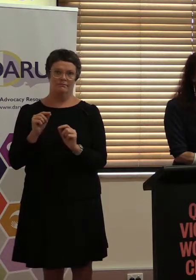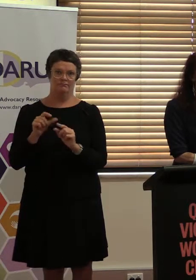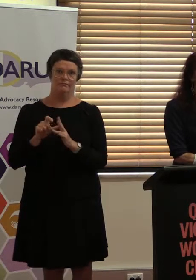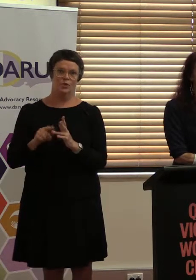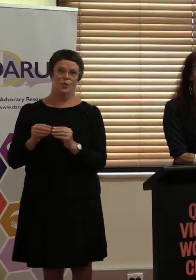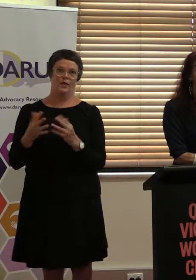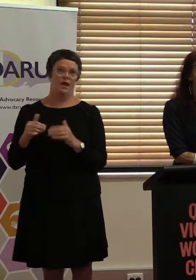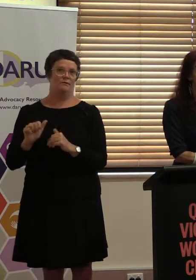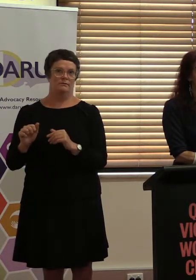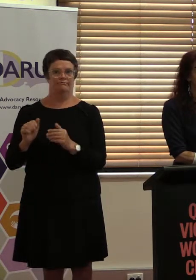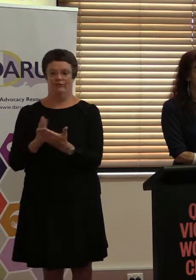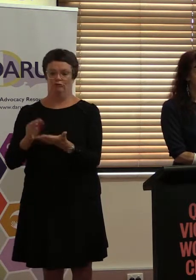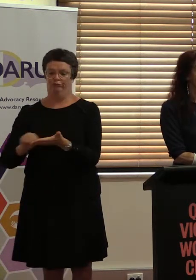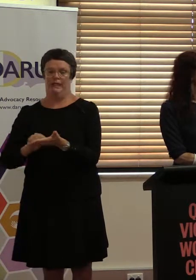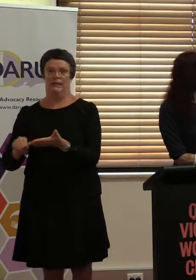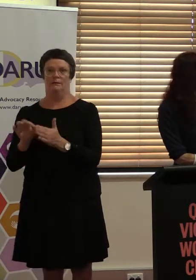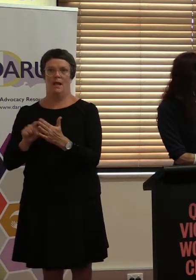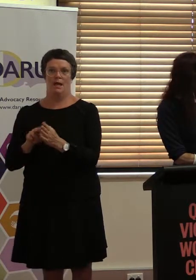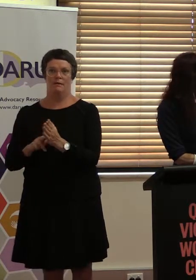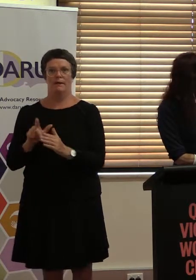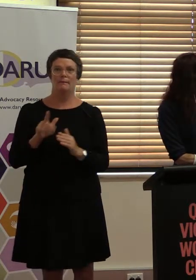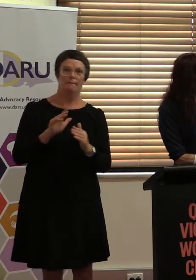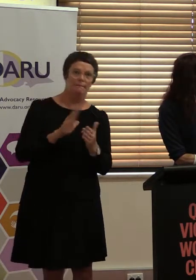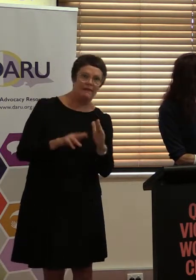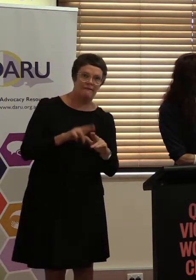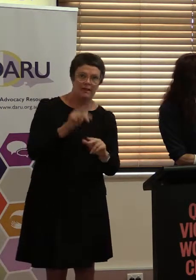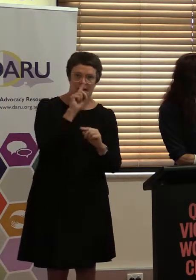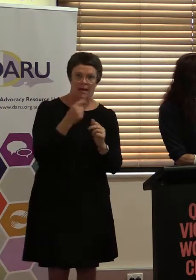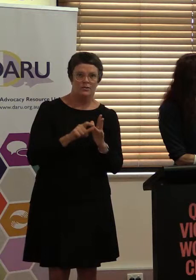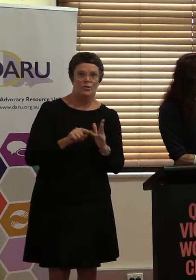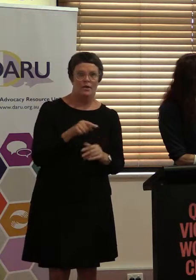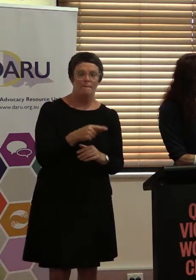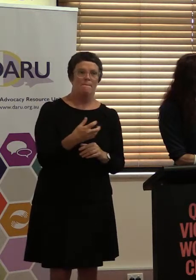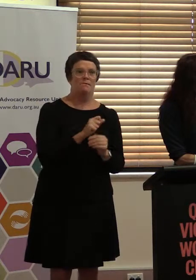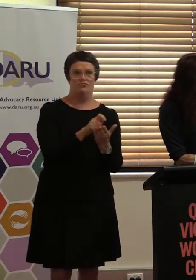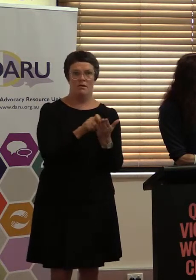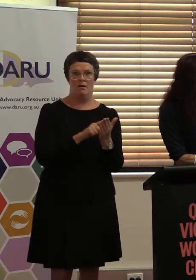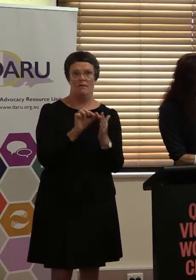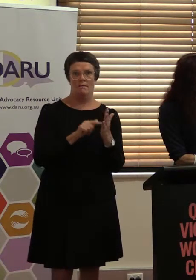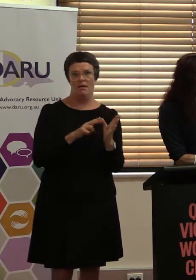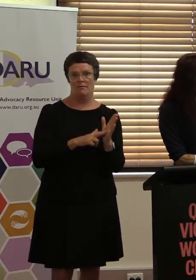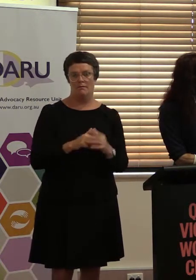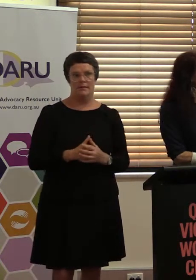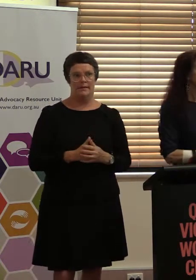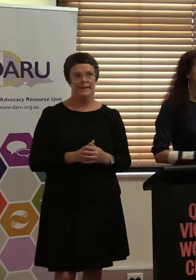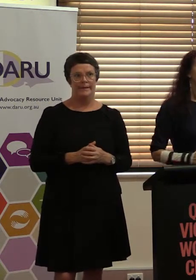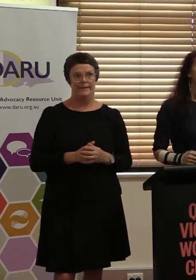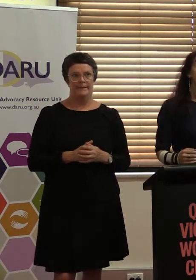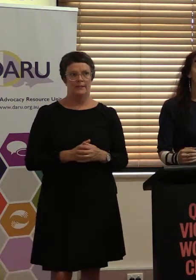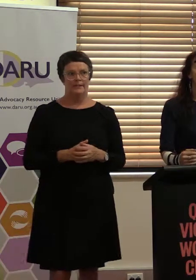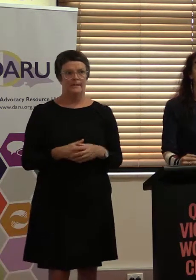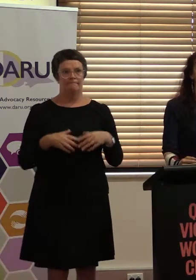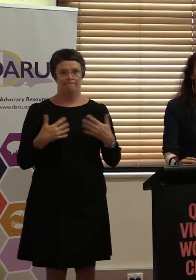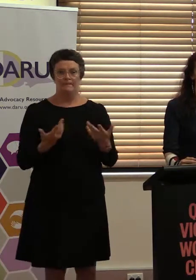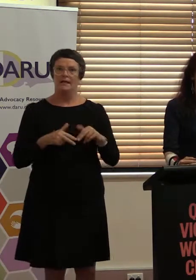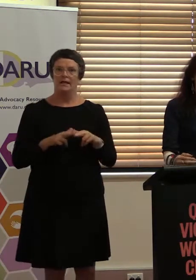a parent, you're not going to be able to get away with that. So these are some of the things that are going on. And of course, if you leave